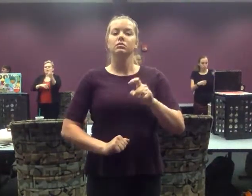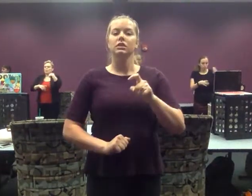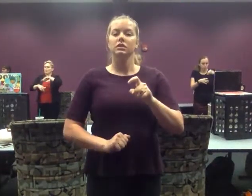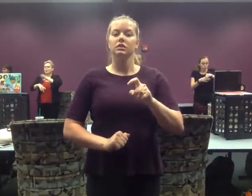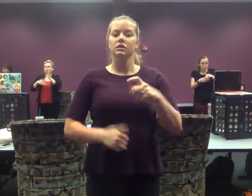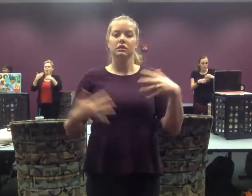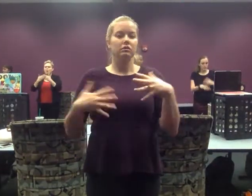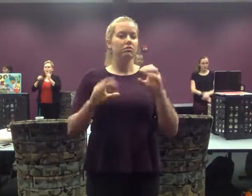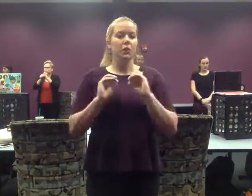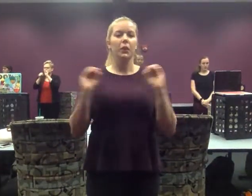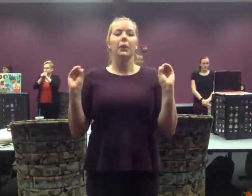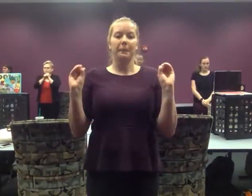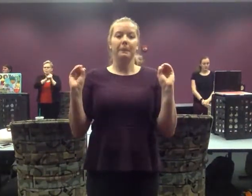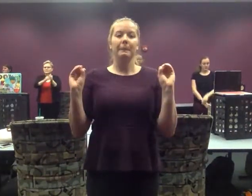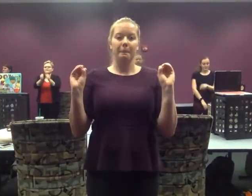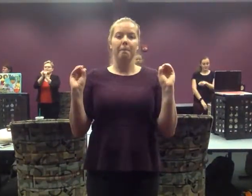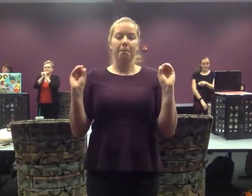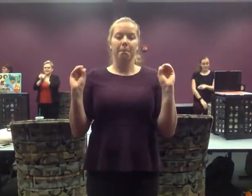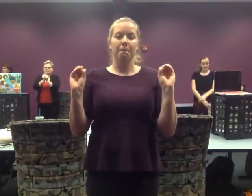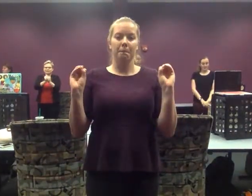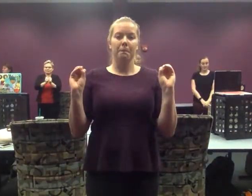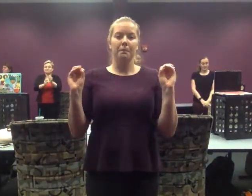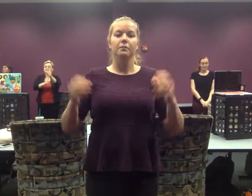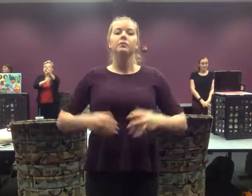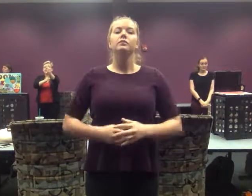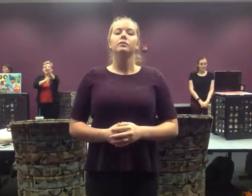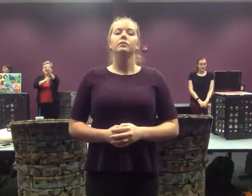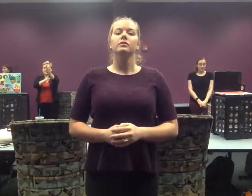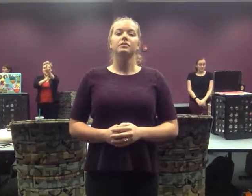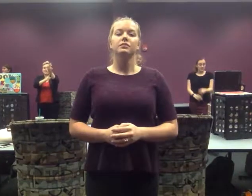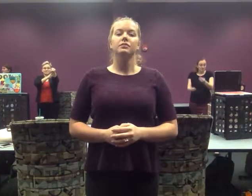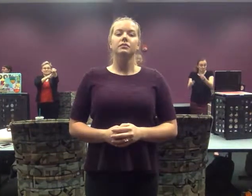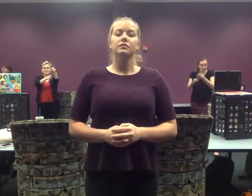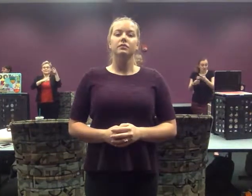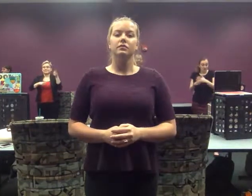FDR's reward, by the way, was to be regarded as a traitor to his class.